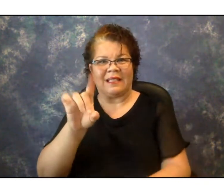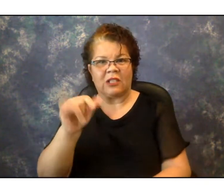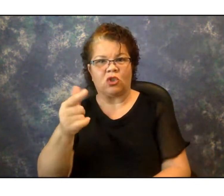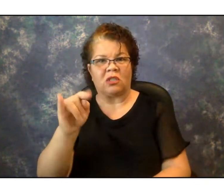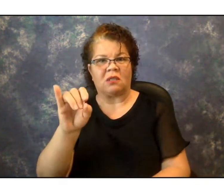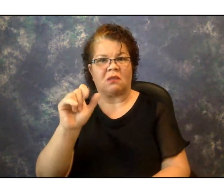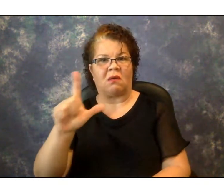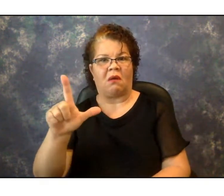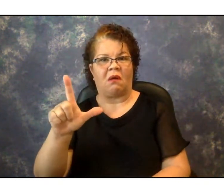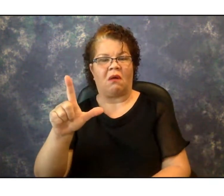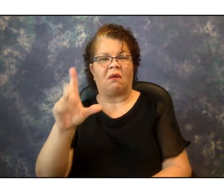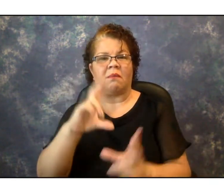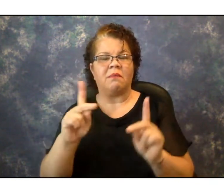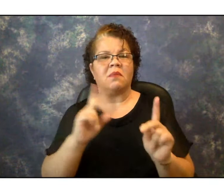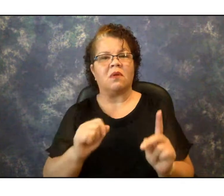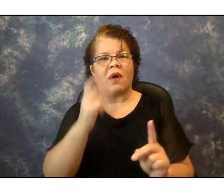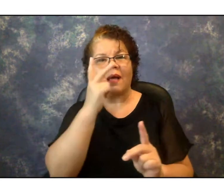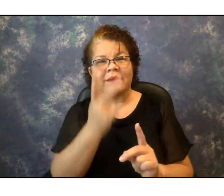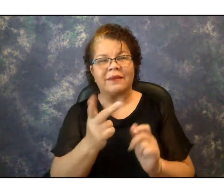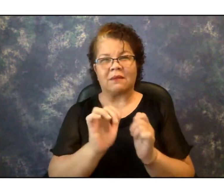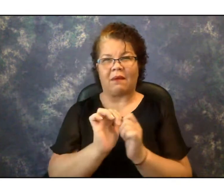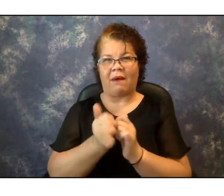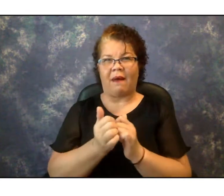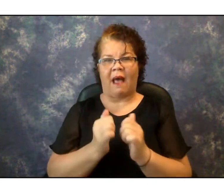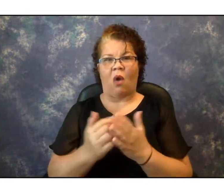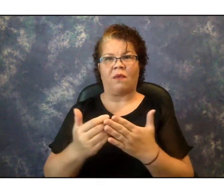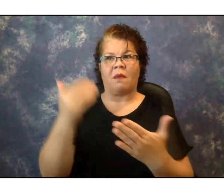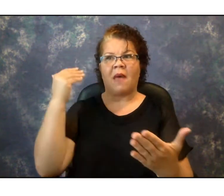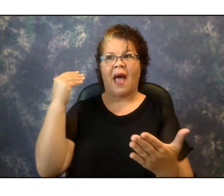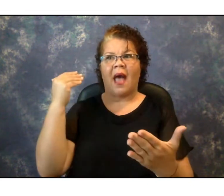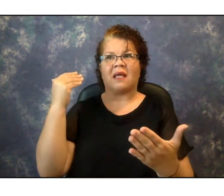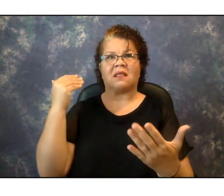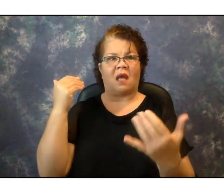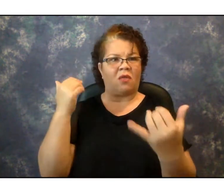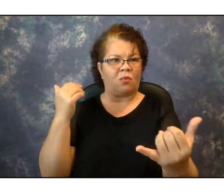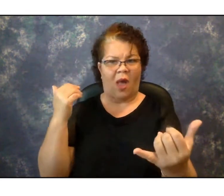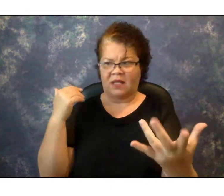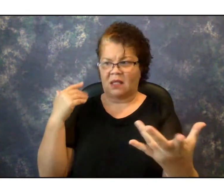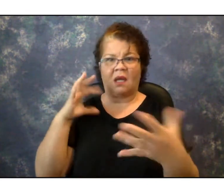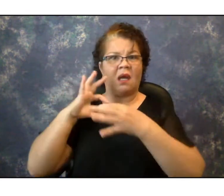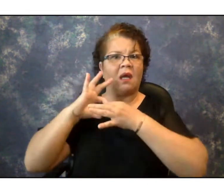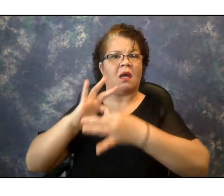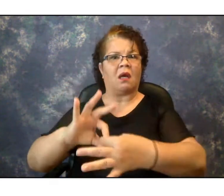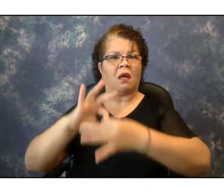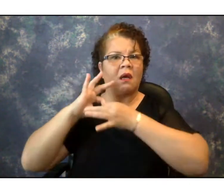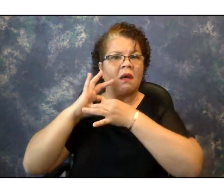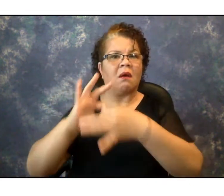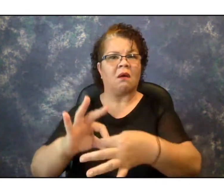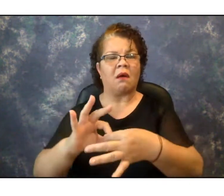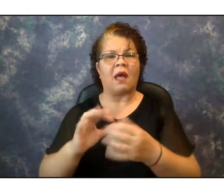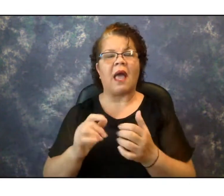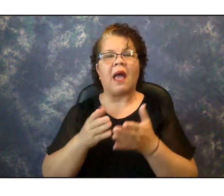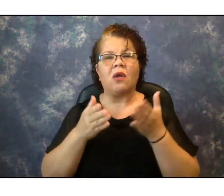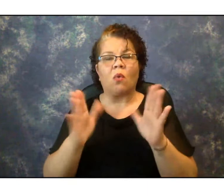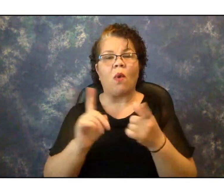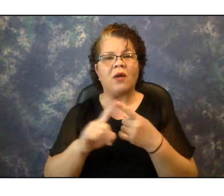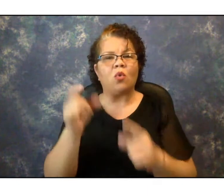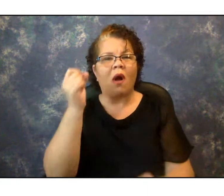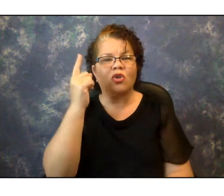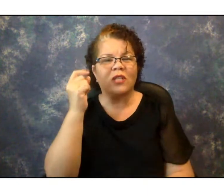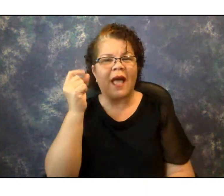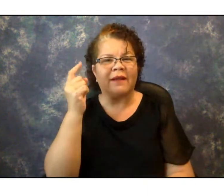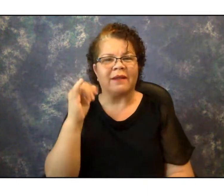that the past is still very much present. And is a way of understanding it. And I think you put it so well. The very